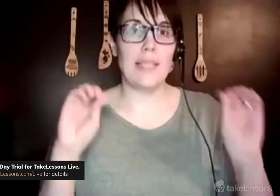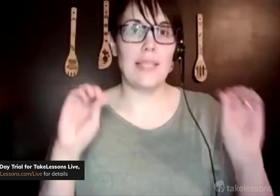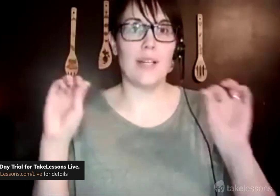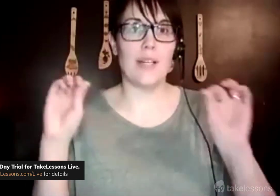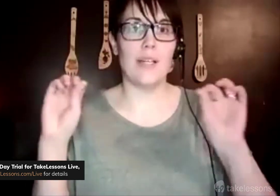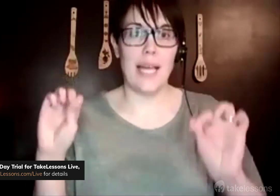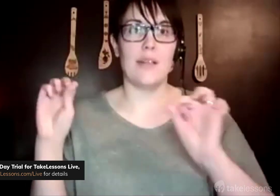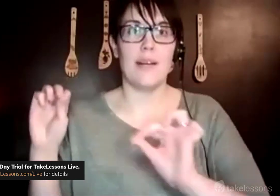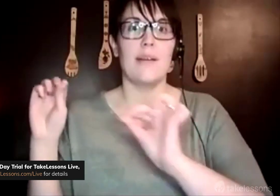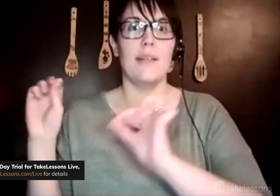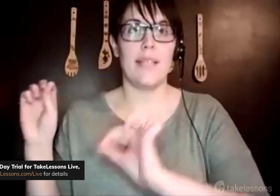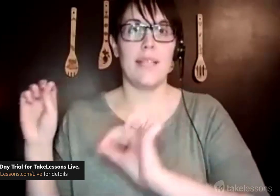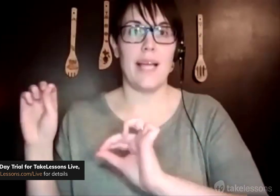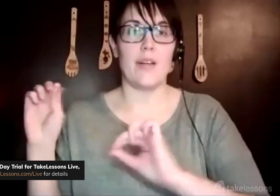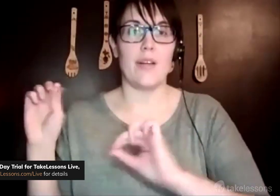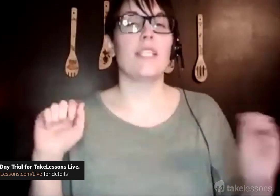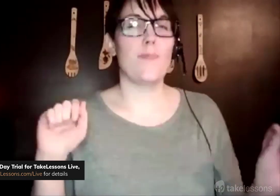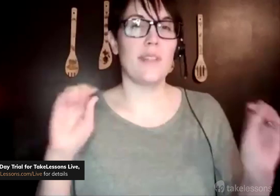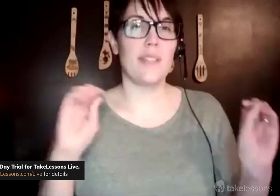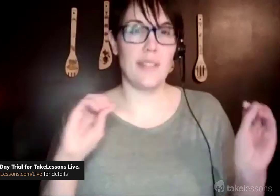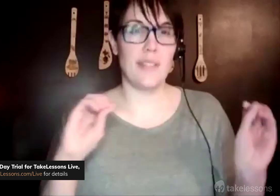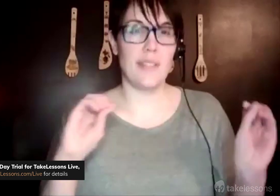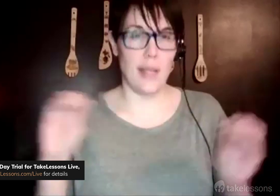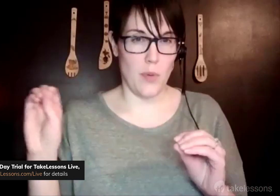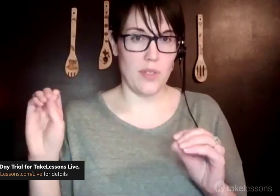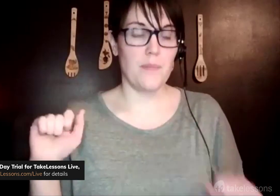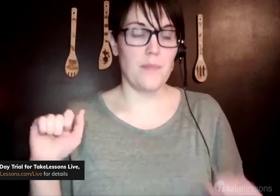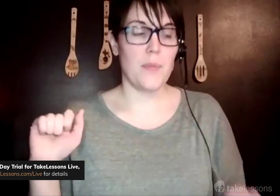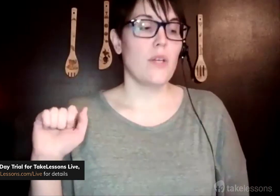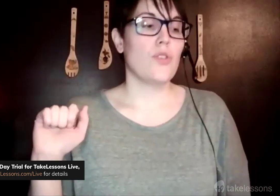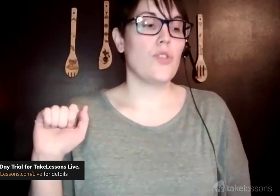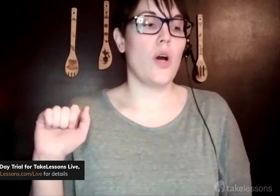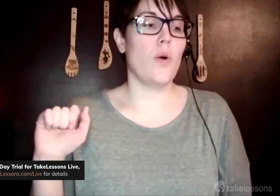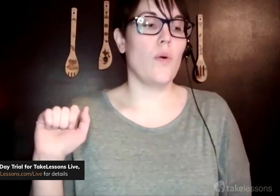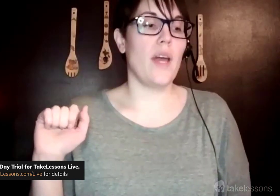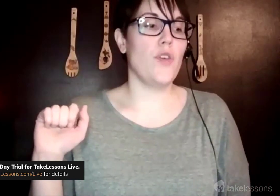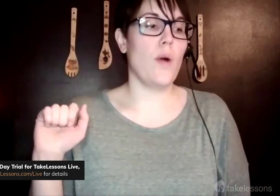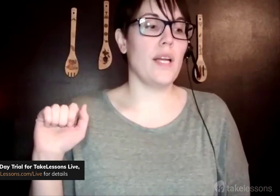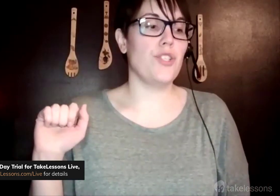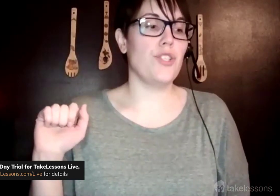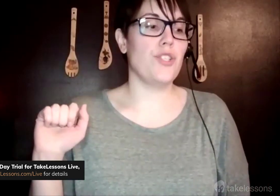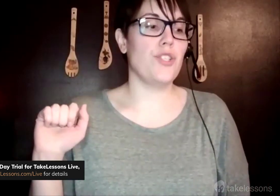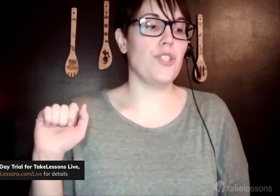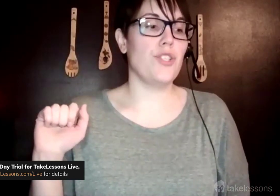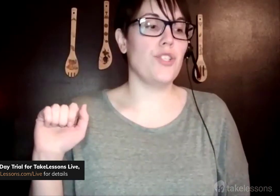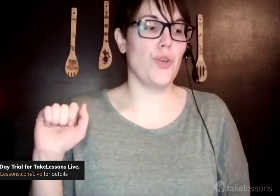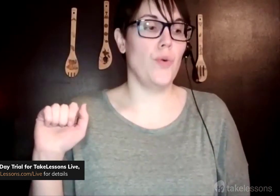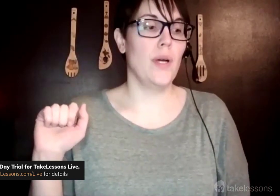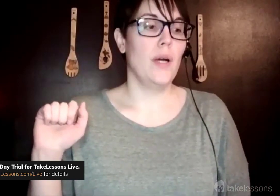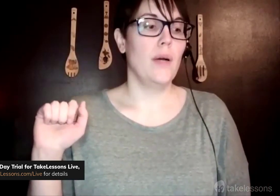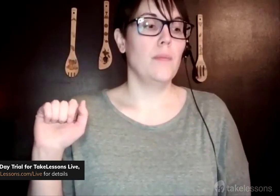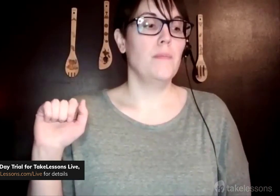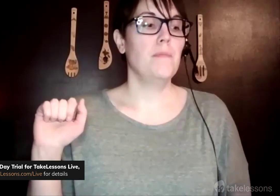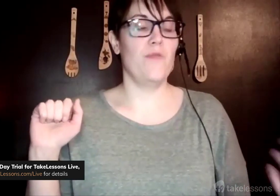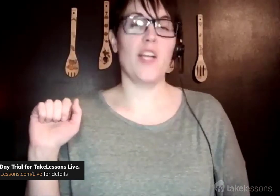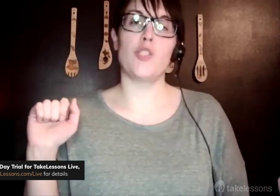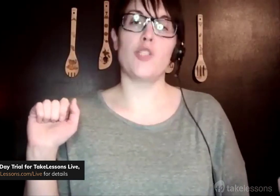letter, letter, letter, letter. It's more syllables. So if you wanted to do fingerspell the